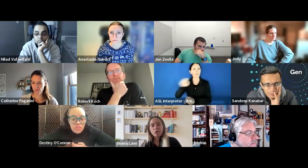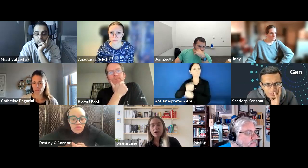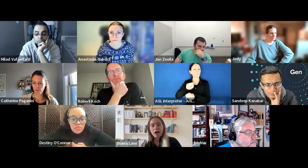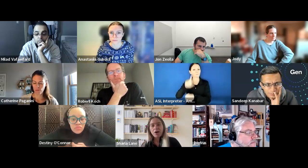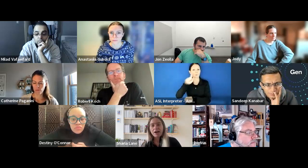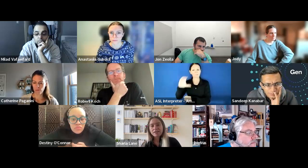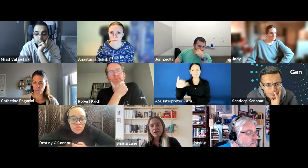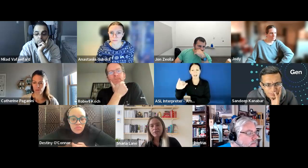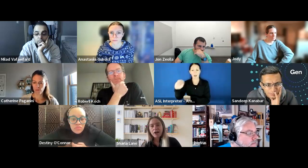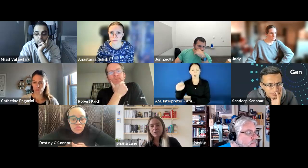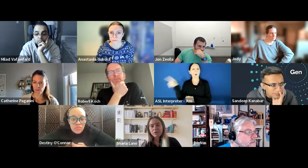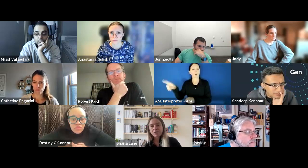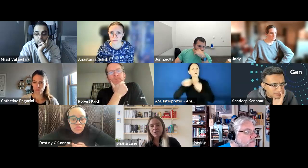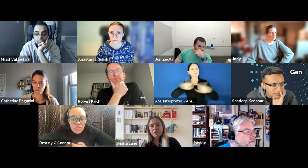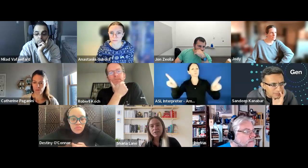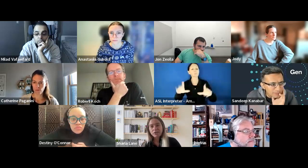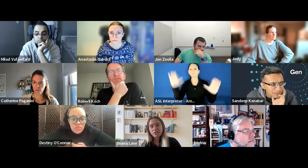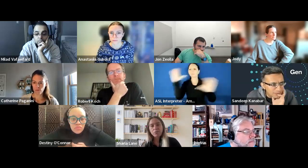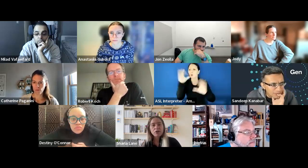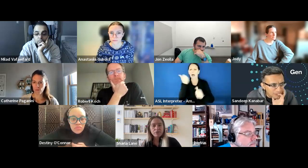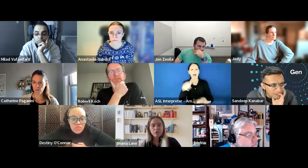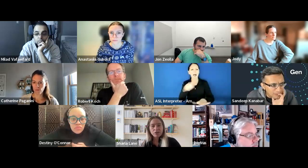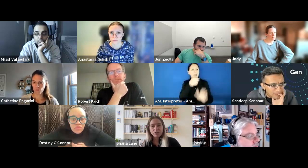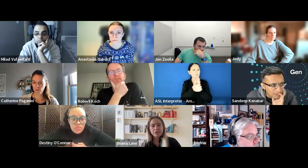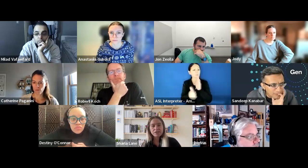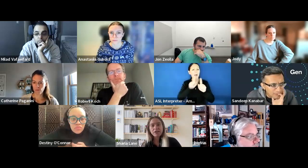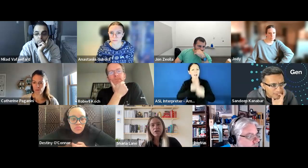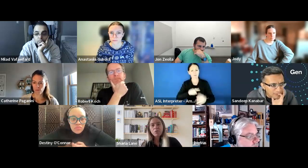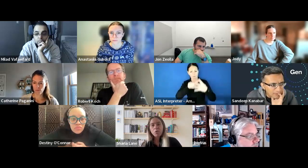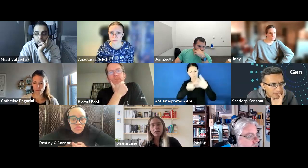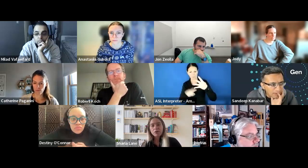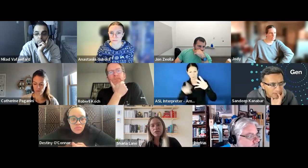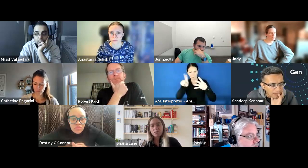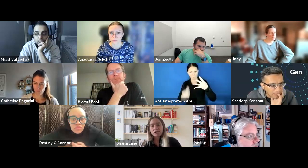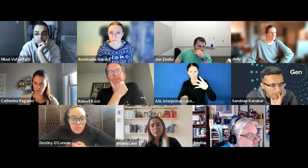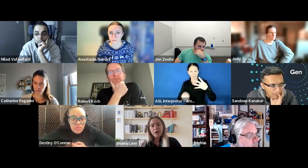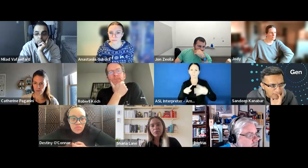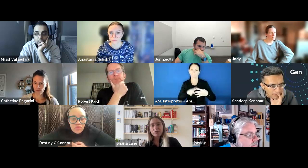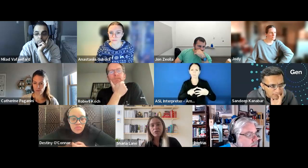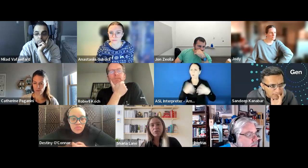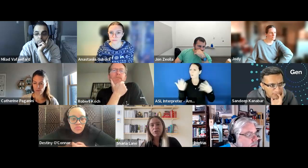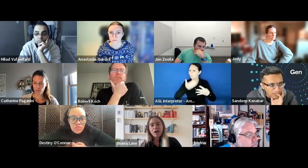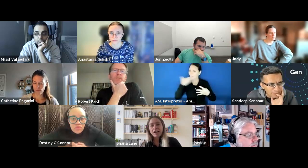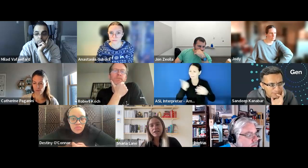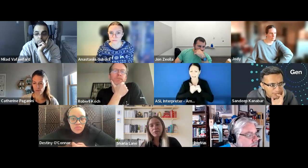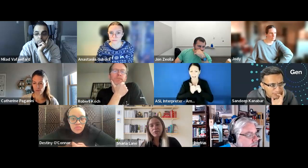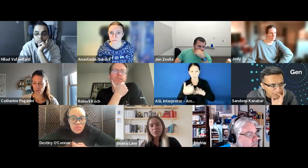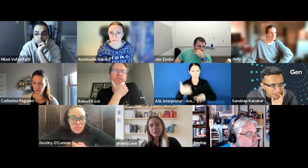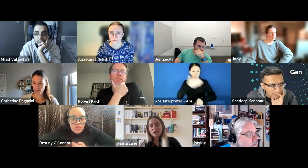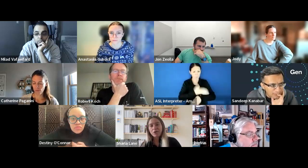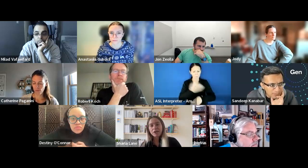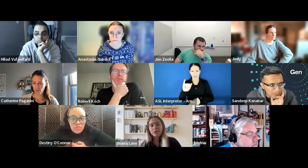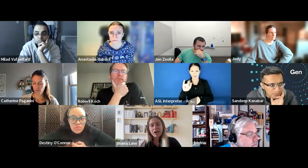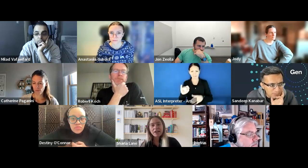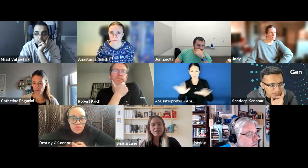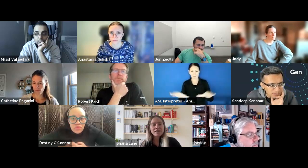an inquiry out asking for experts to answer four different questions. One was, what's the best way to improve IT